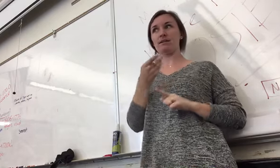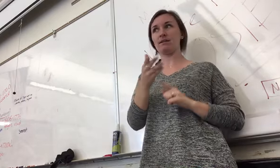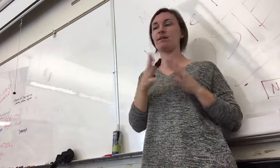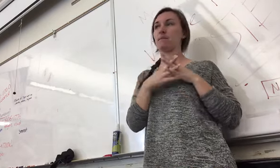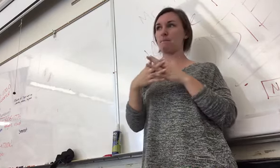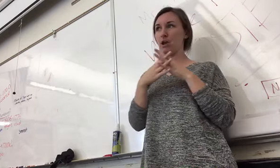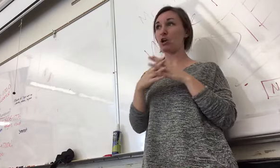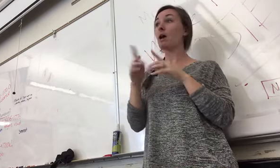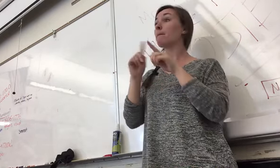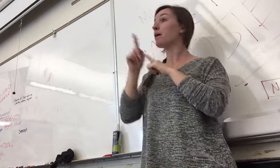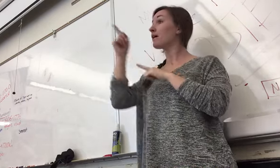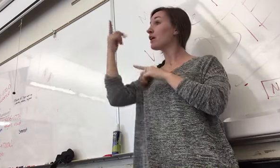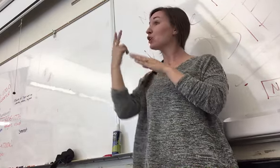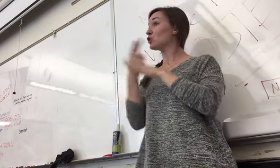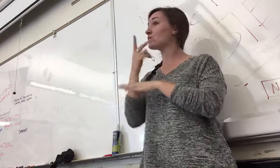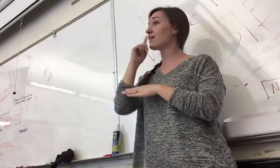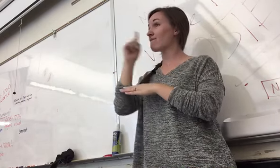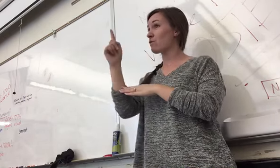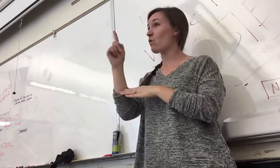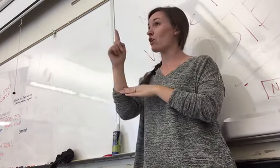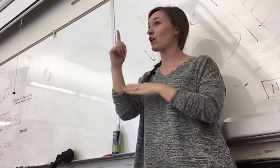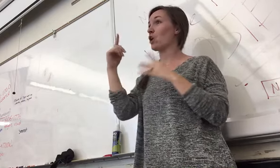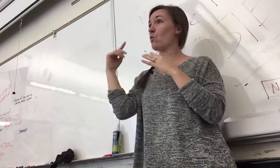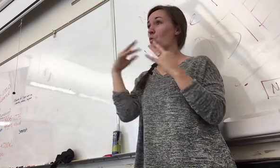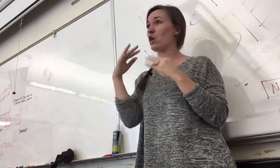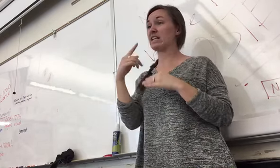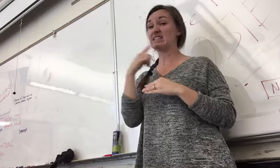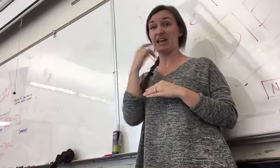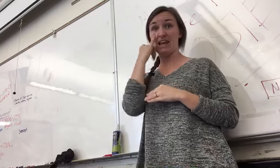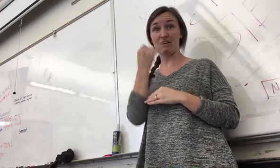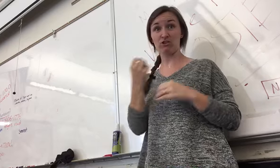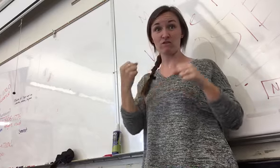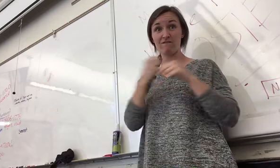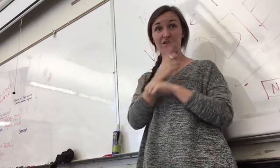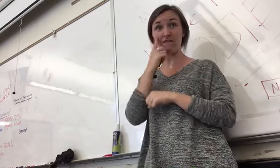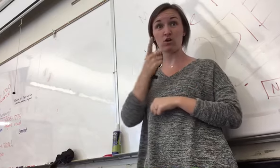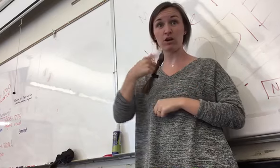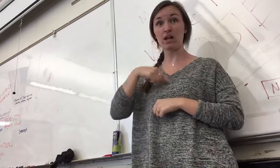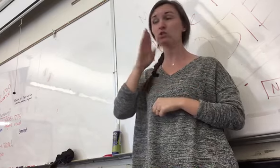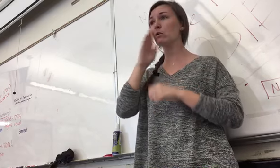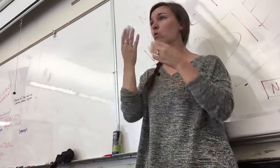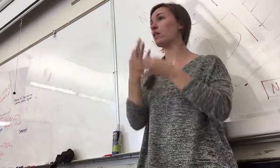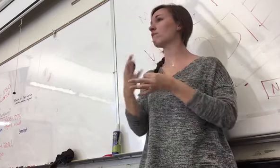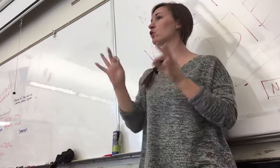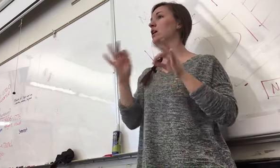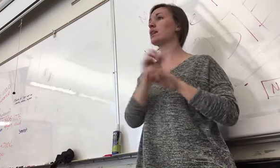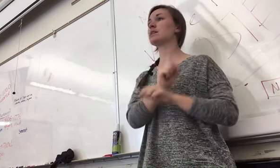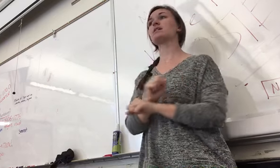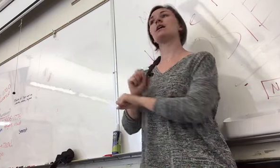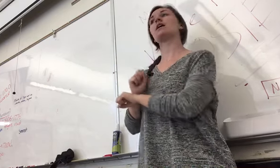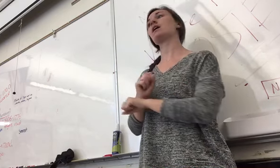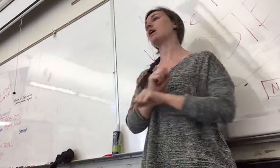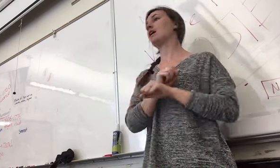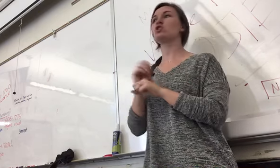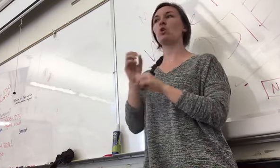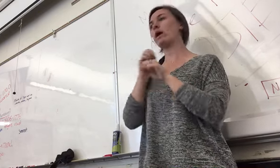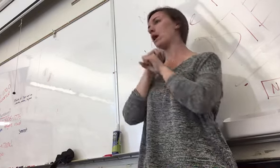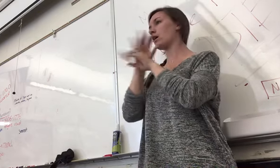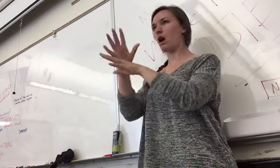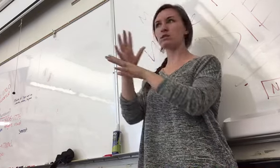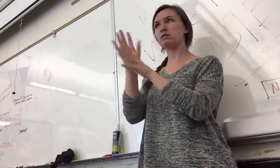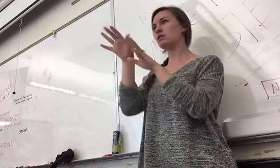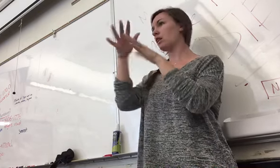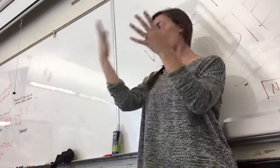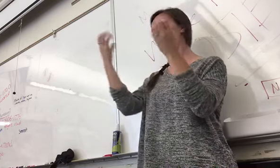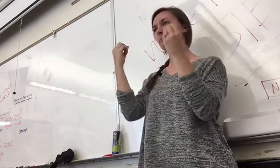if you fight for us, then we will free the slaves. And if England wins, there'll be no more slavery in the colonies. It causes a lot of